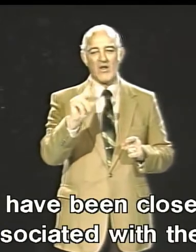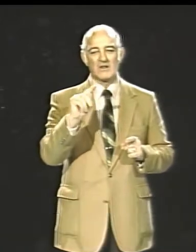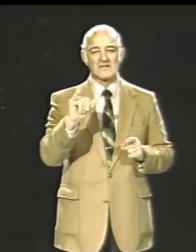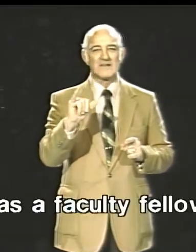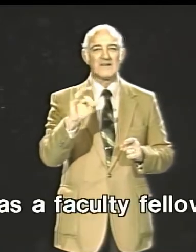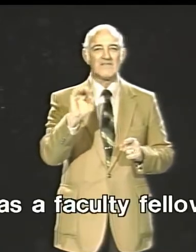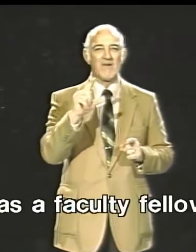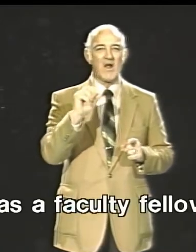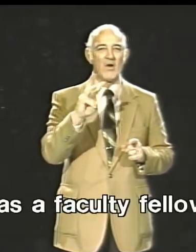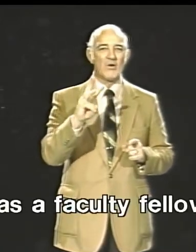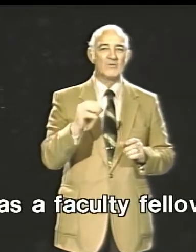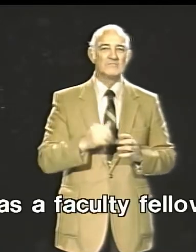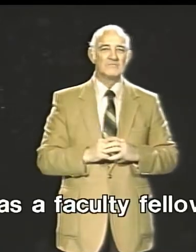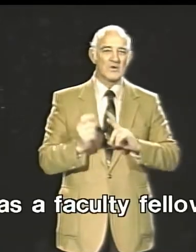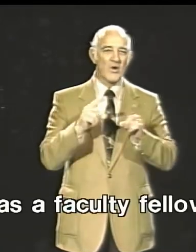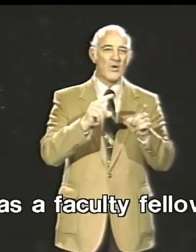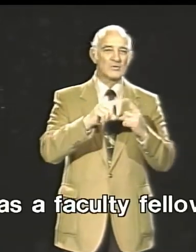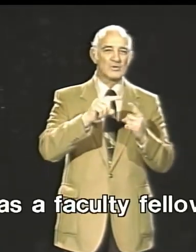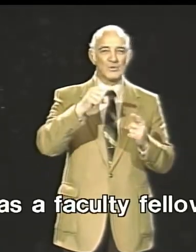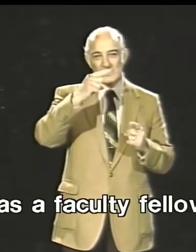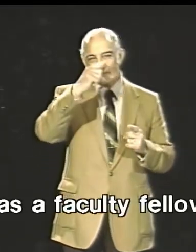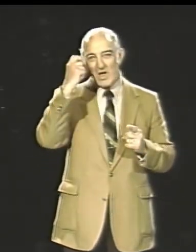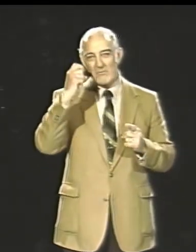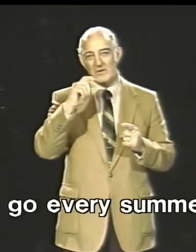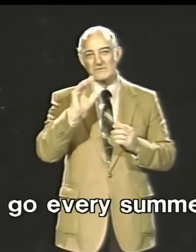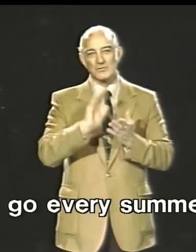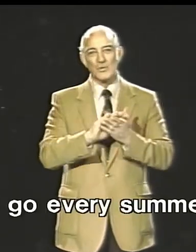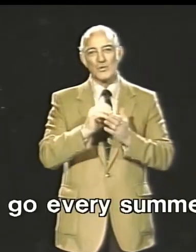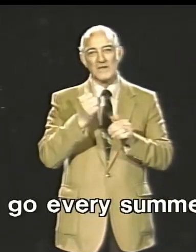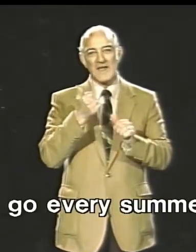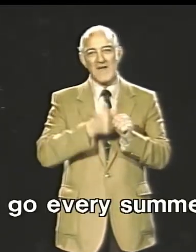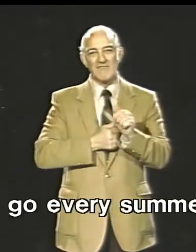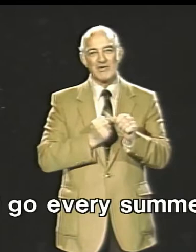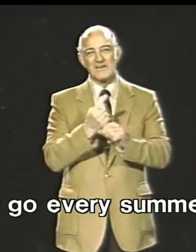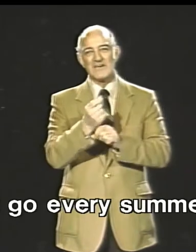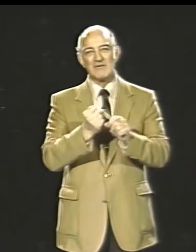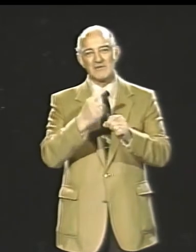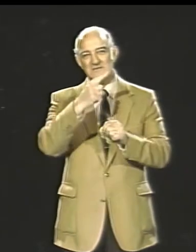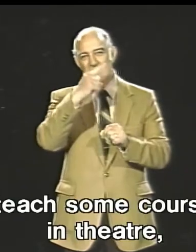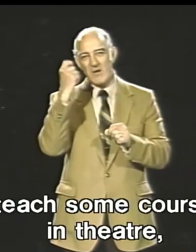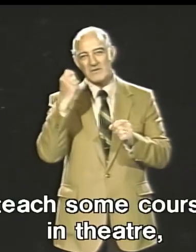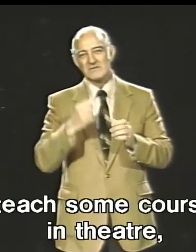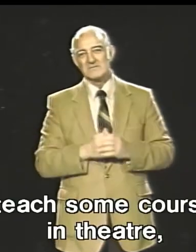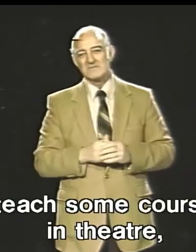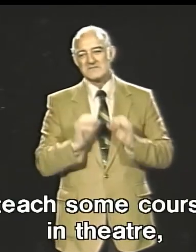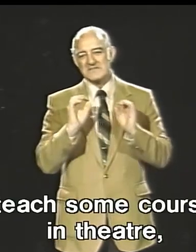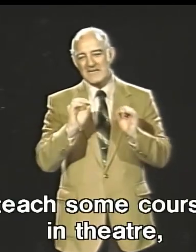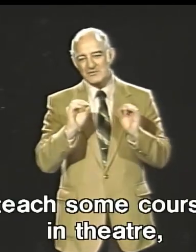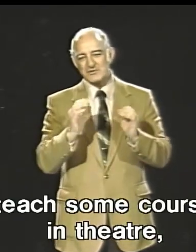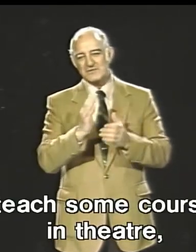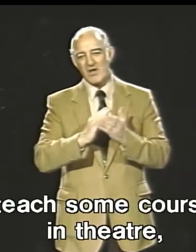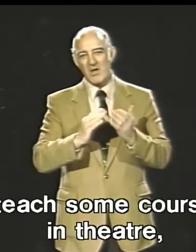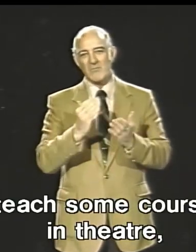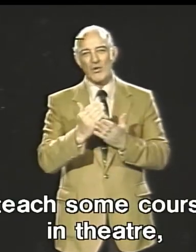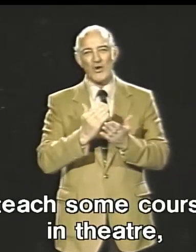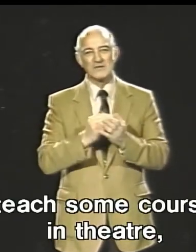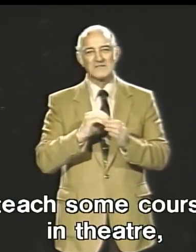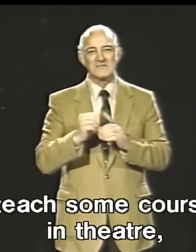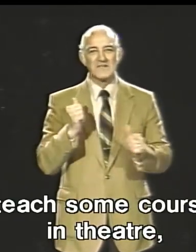associated with them as a faculty fellow. I go every summer and I teach some courses